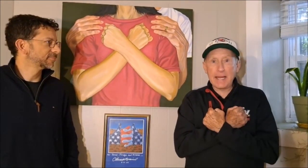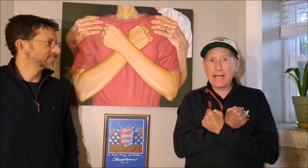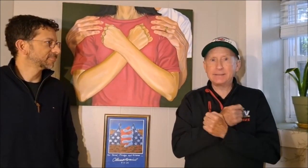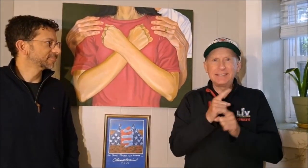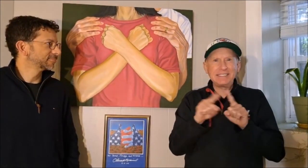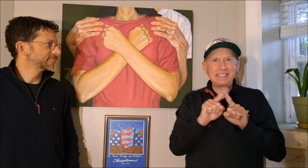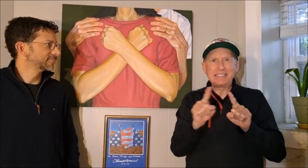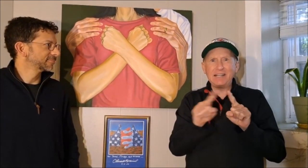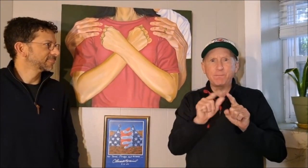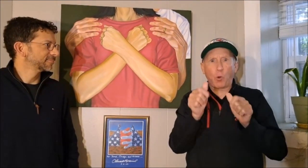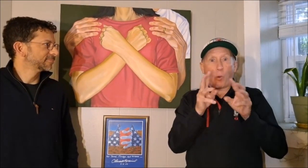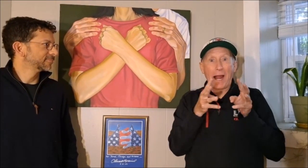this different way.